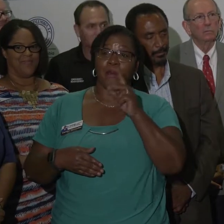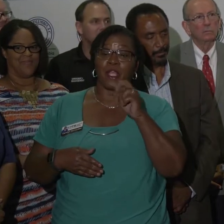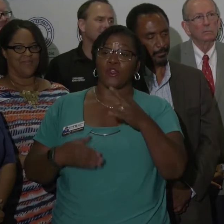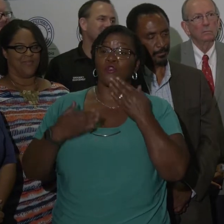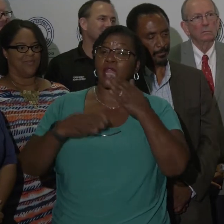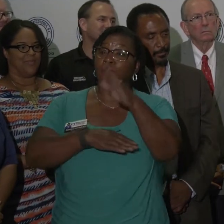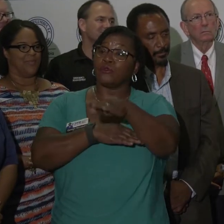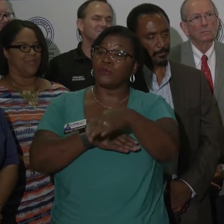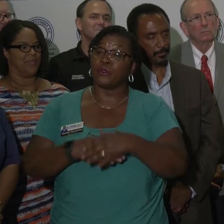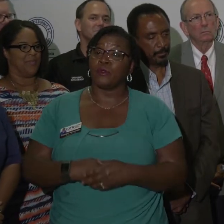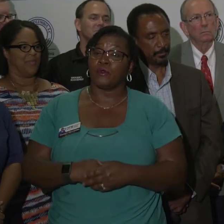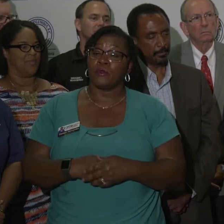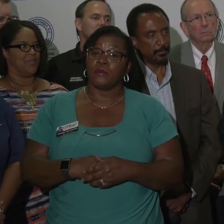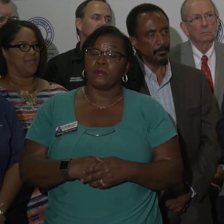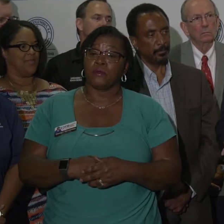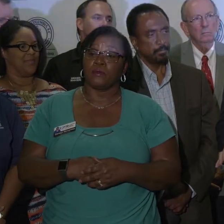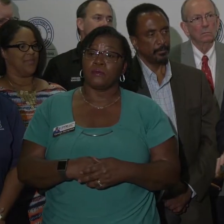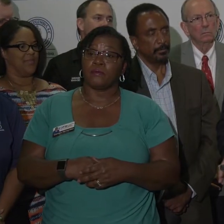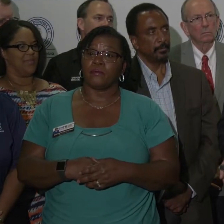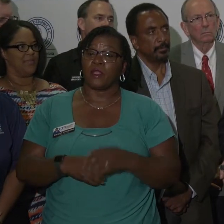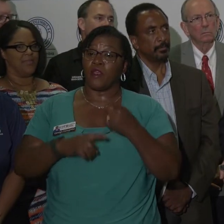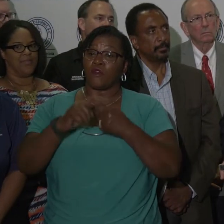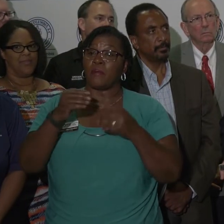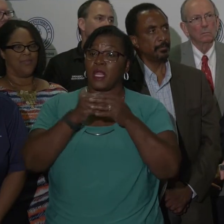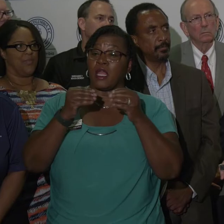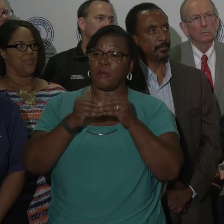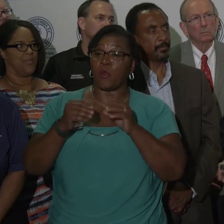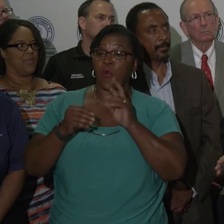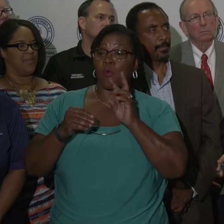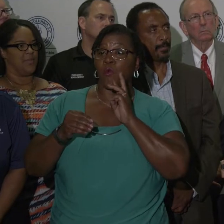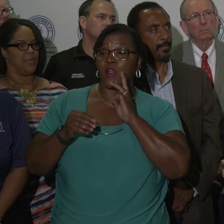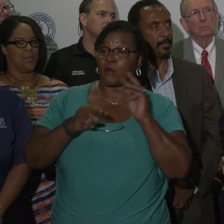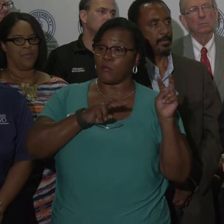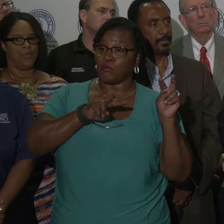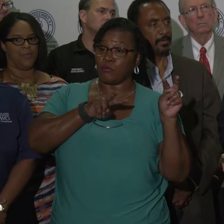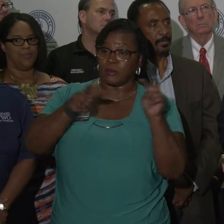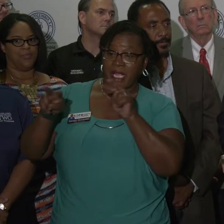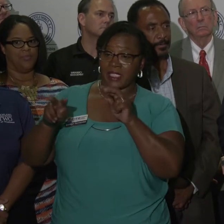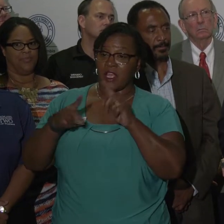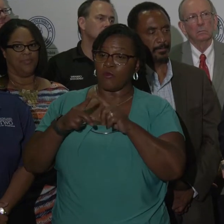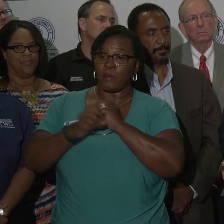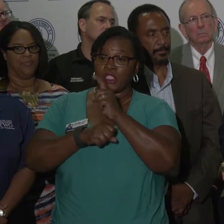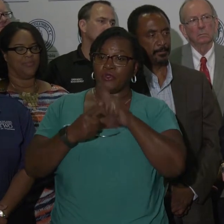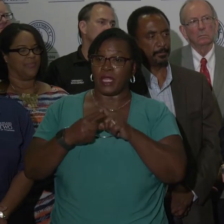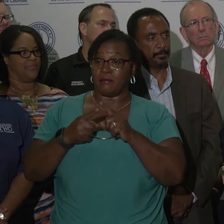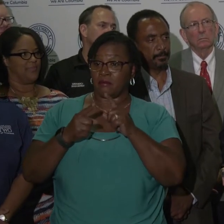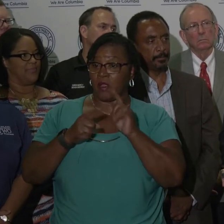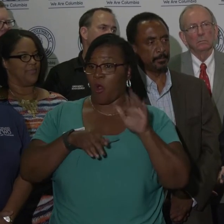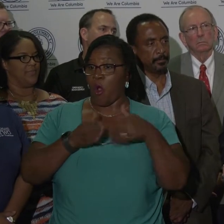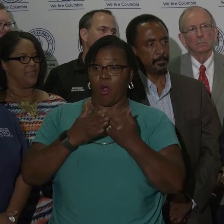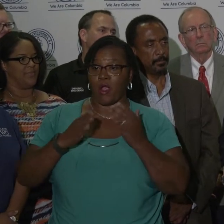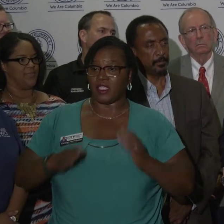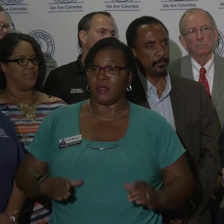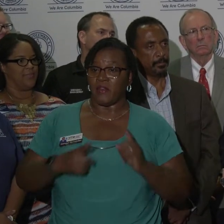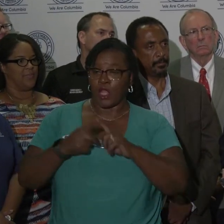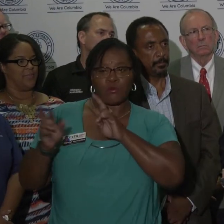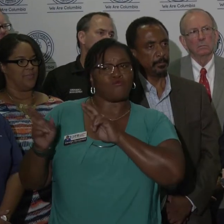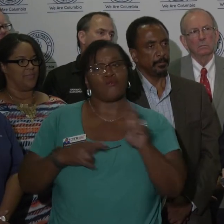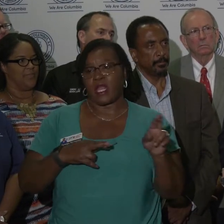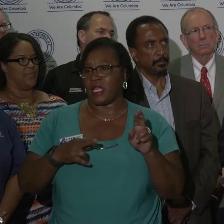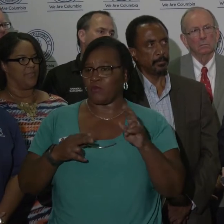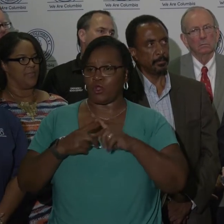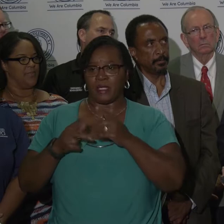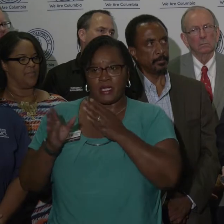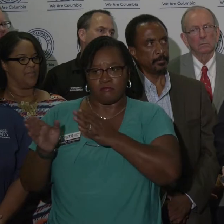afternoon. From a Columbia Water perspective, I want to assure our customers that we are in a high state of readiness. We